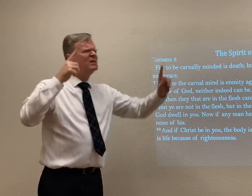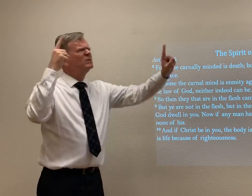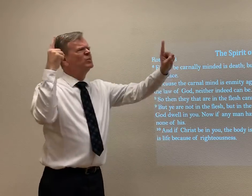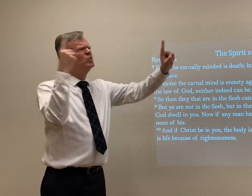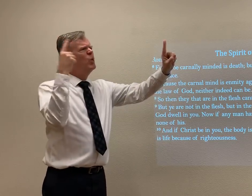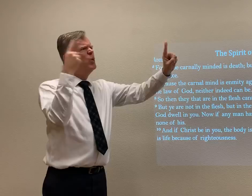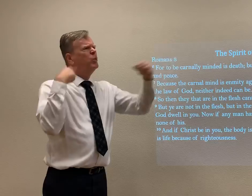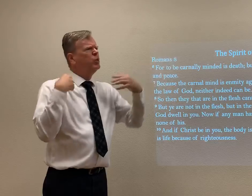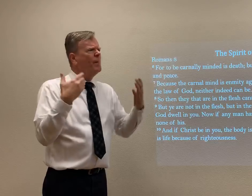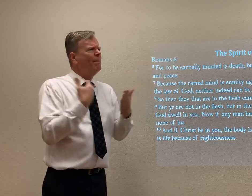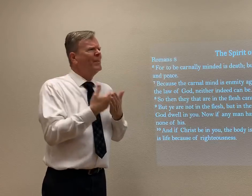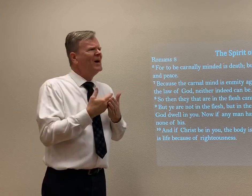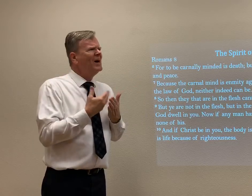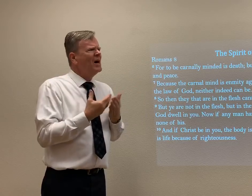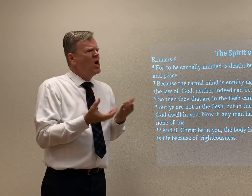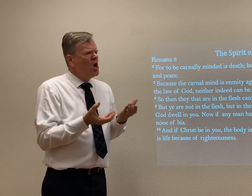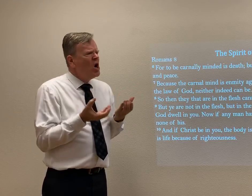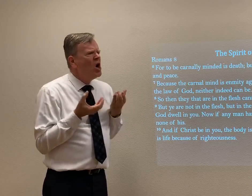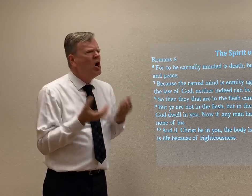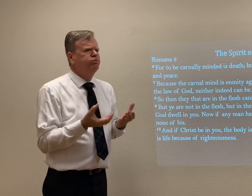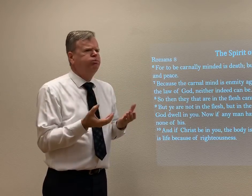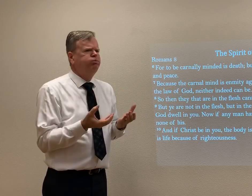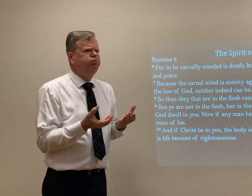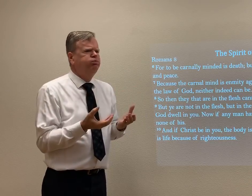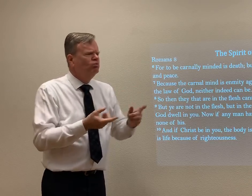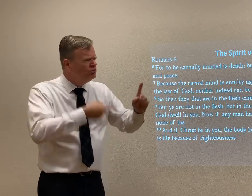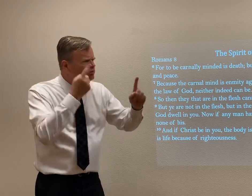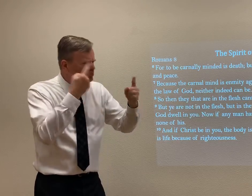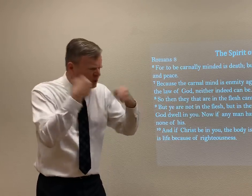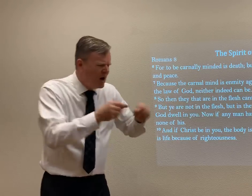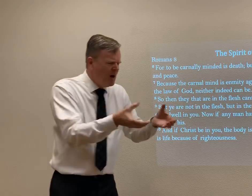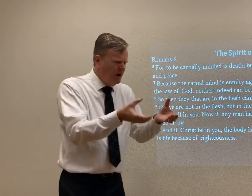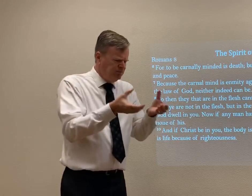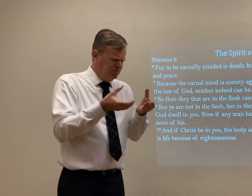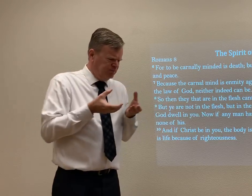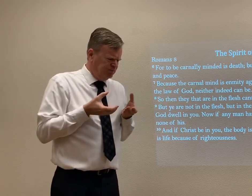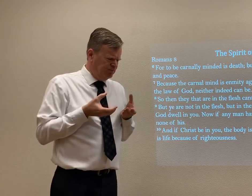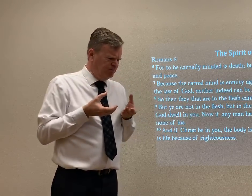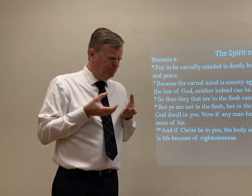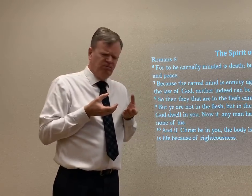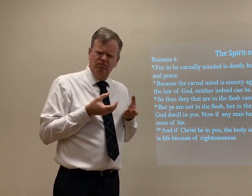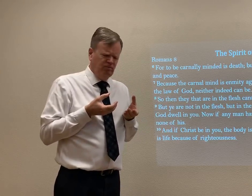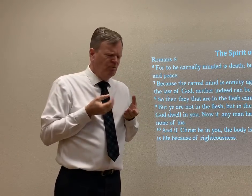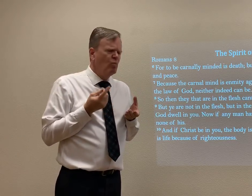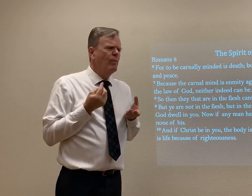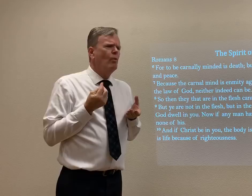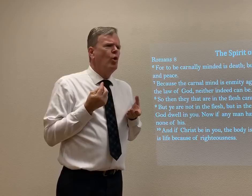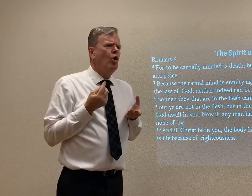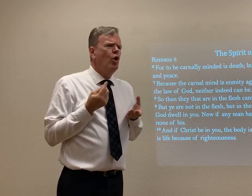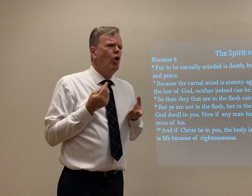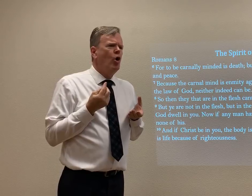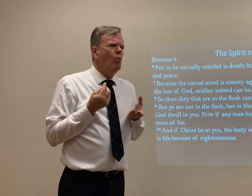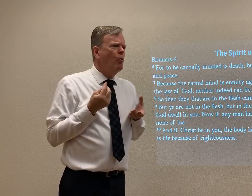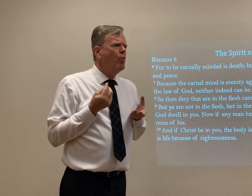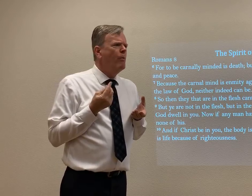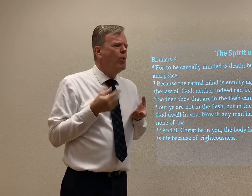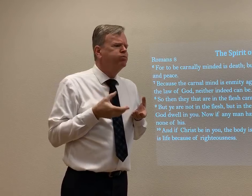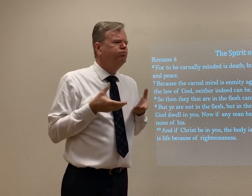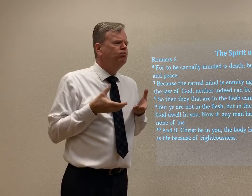wealthy, he said, my goal is to be absolutely rich. He gets there, and he thought, well, I need a little more,